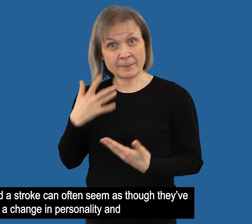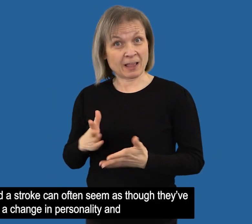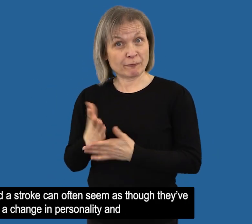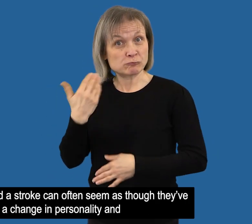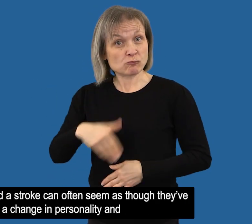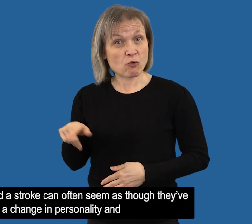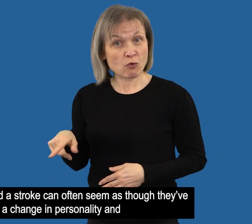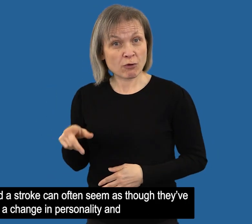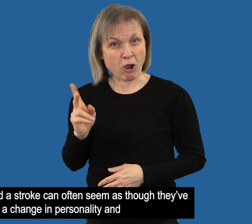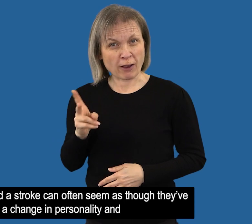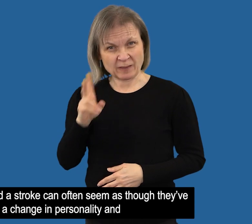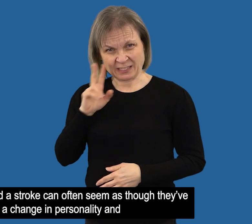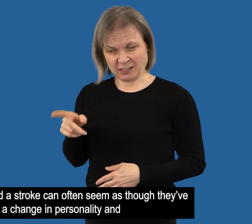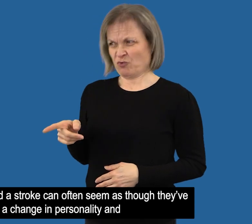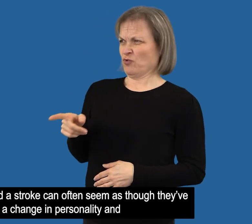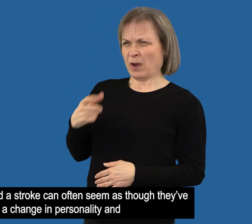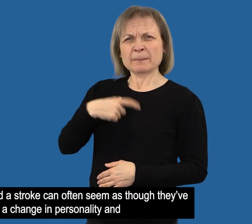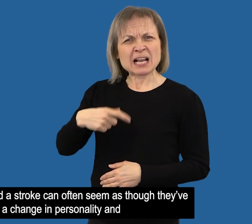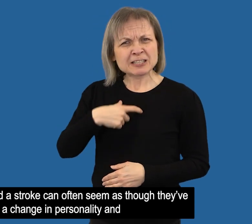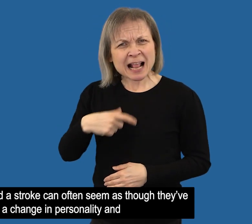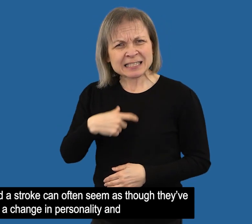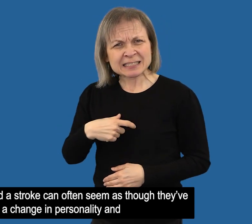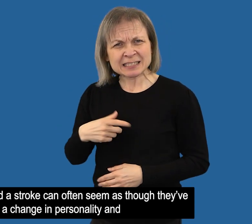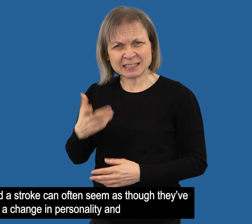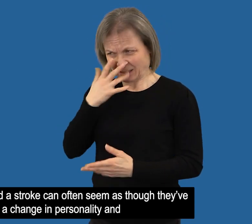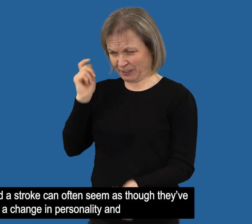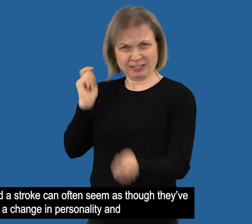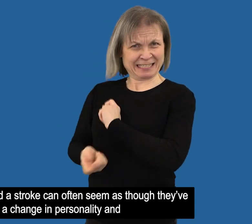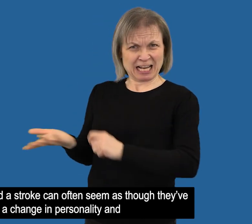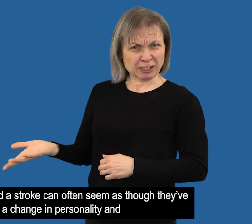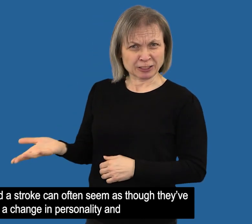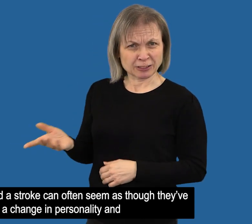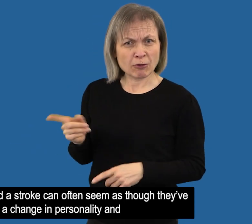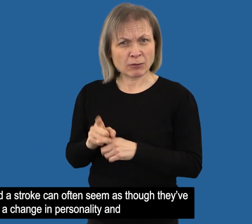Someone who's had a stroke can often seem as though they've had a change in personality